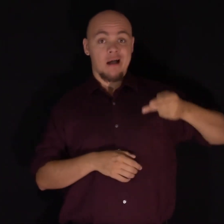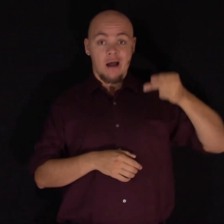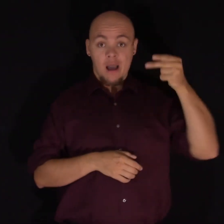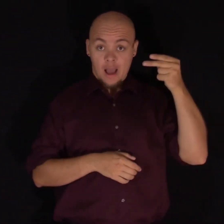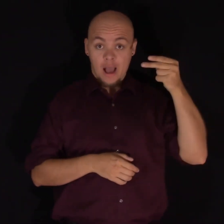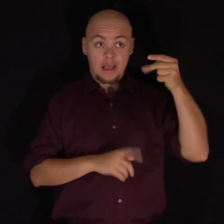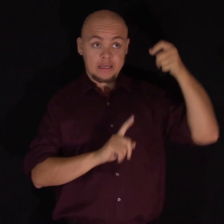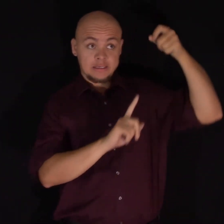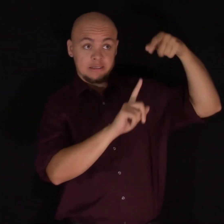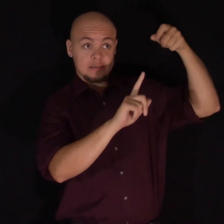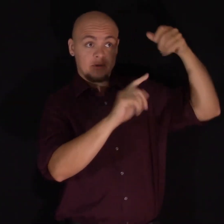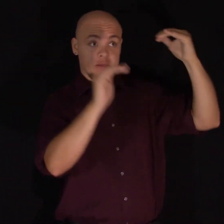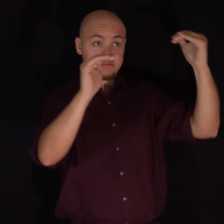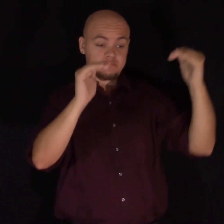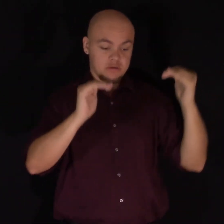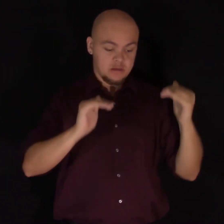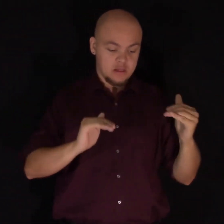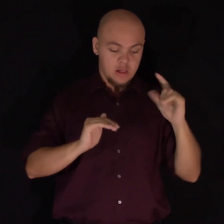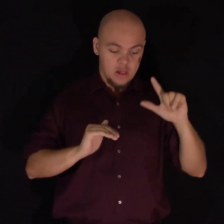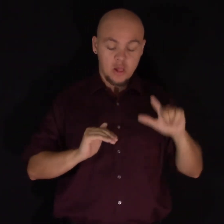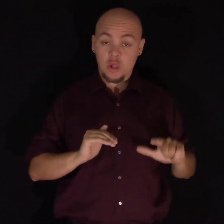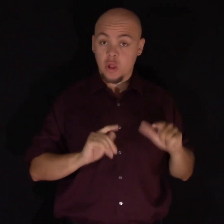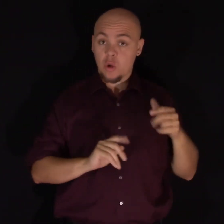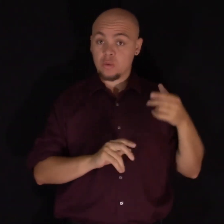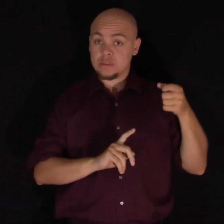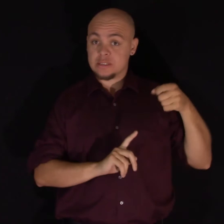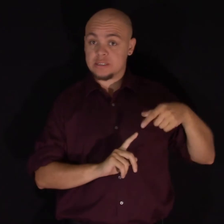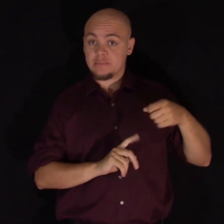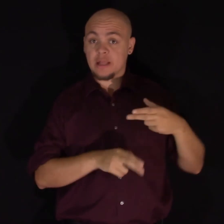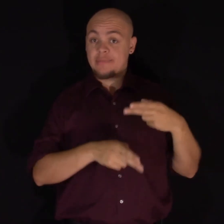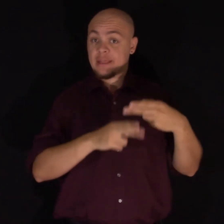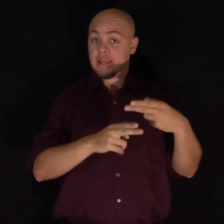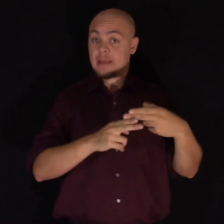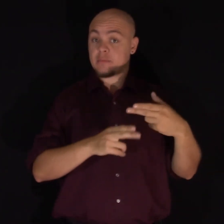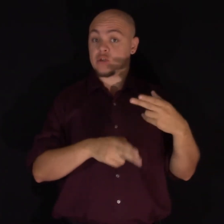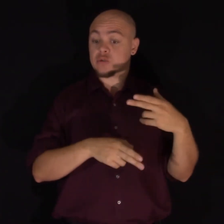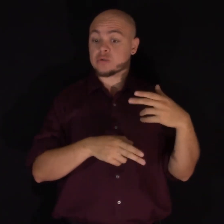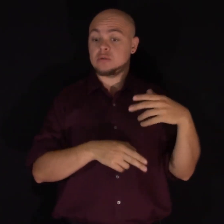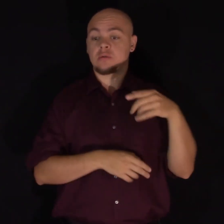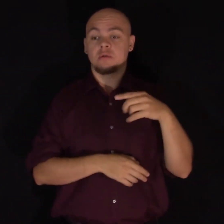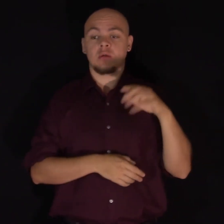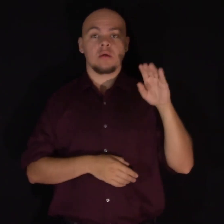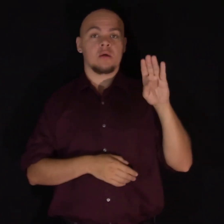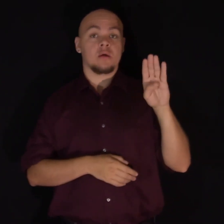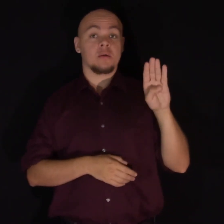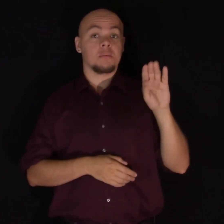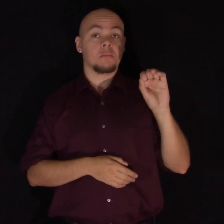stimulation into a state of low stimulation, it has a name. That name is called boredom.